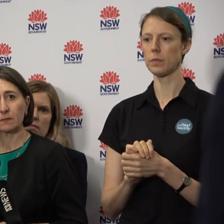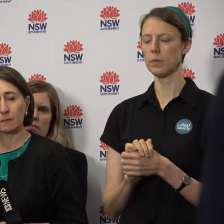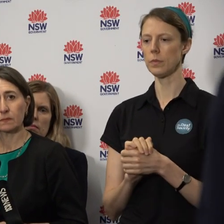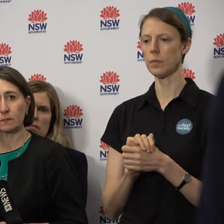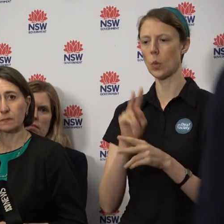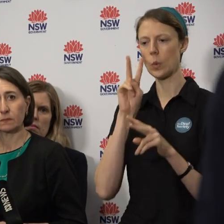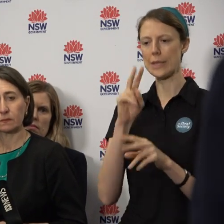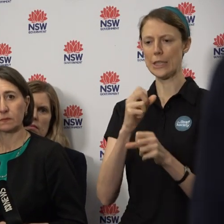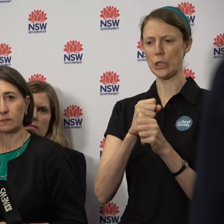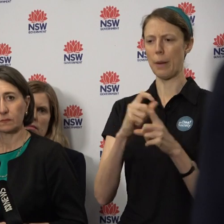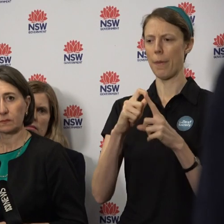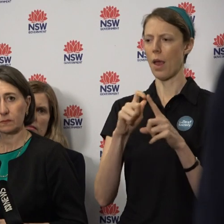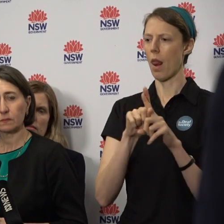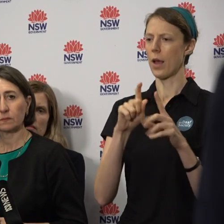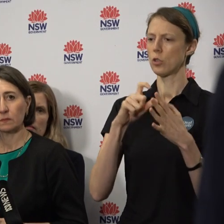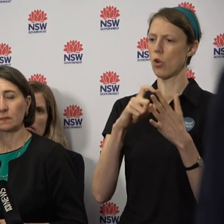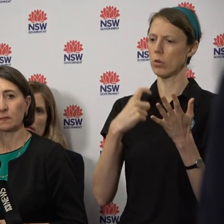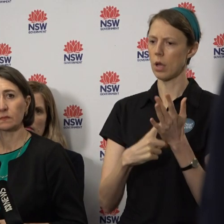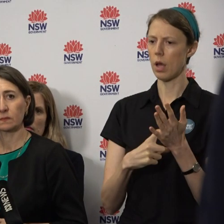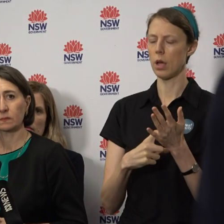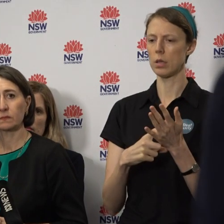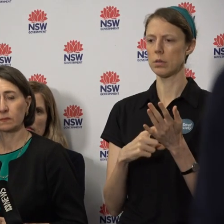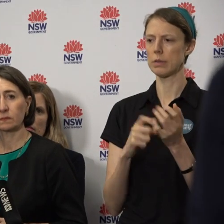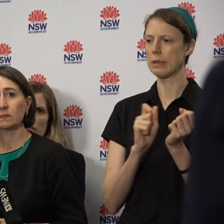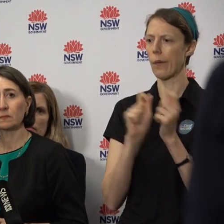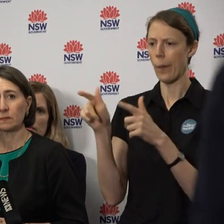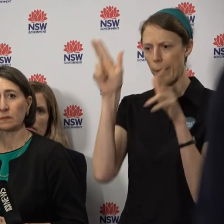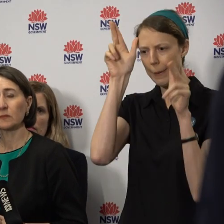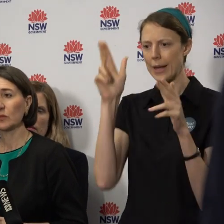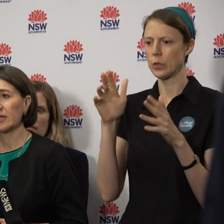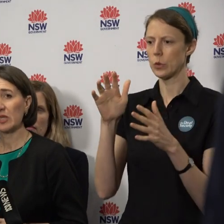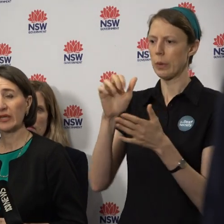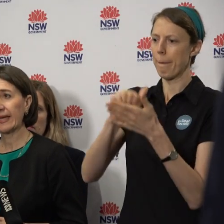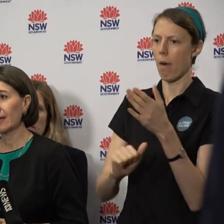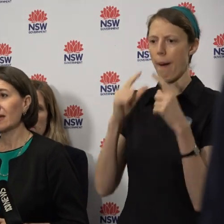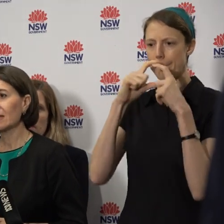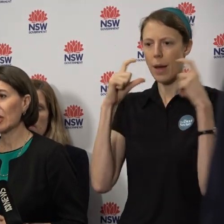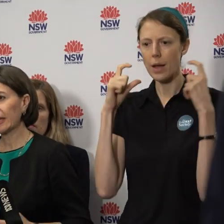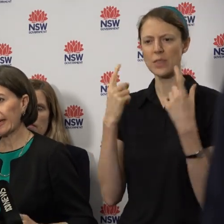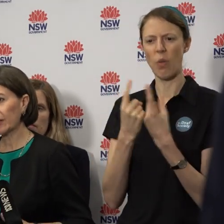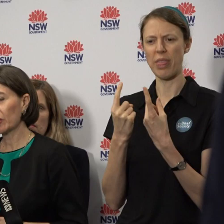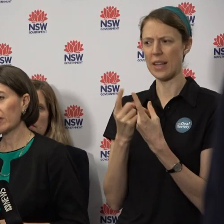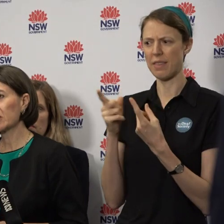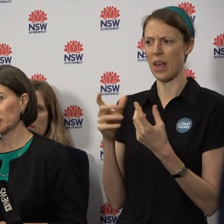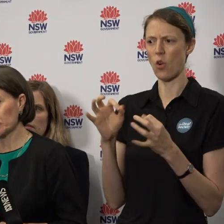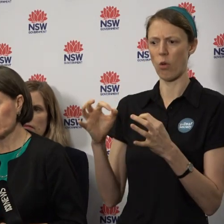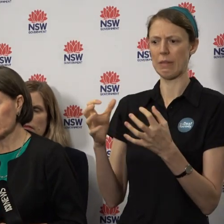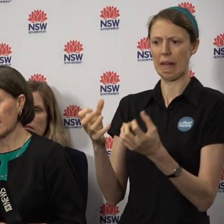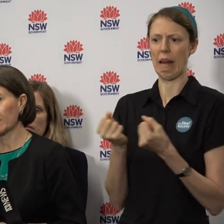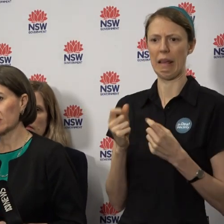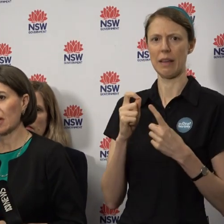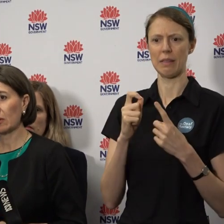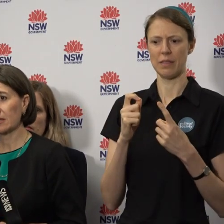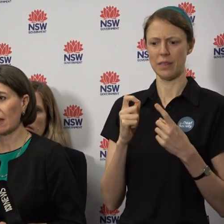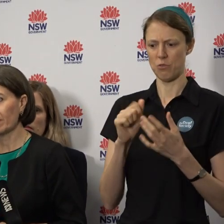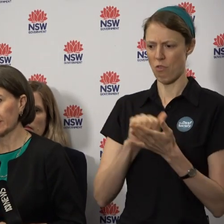and complaining that they're not getting the PPE they need to get potentially patients. Certainly, you can rest assured that